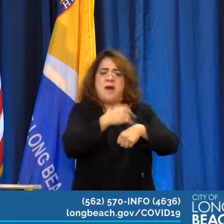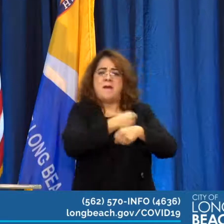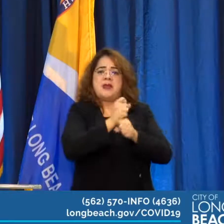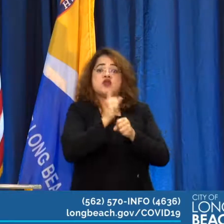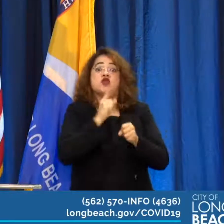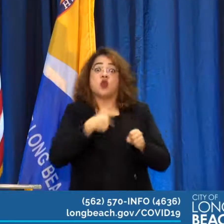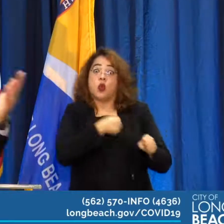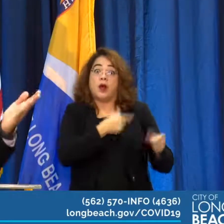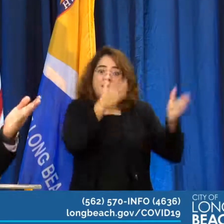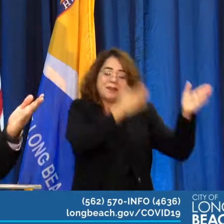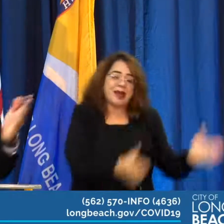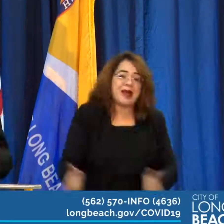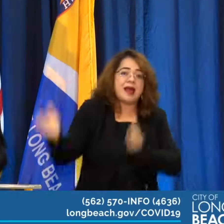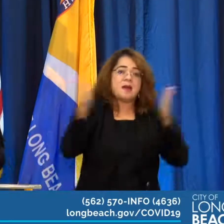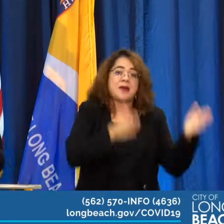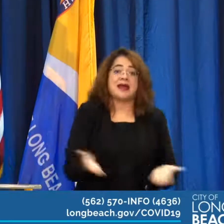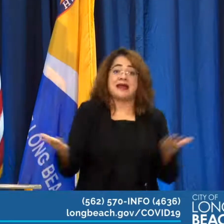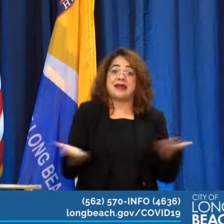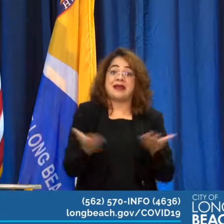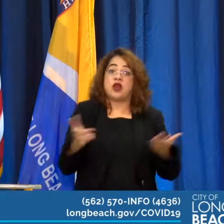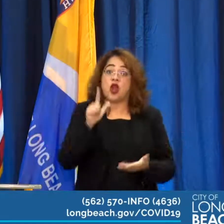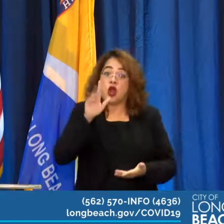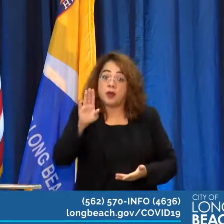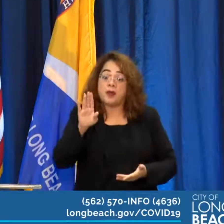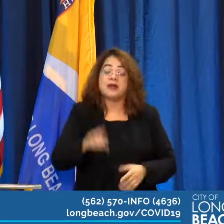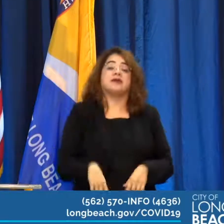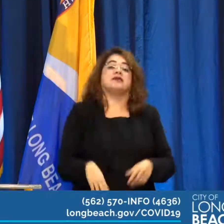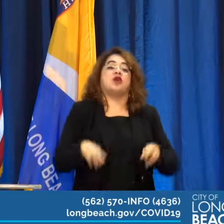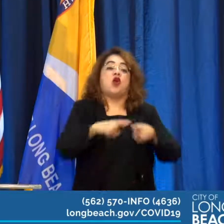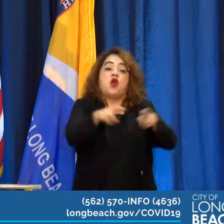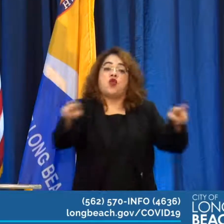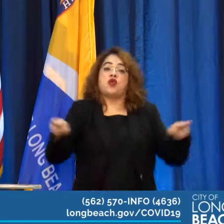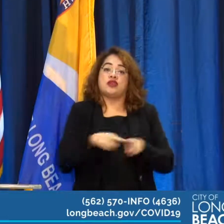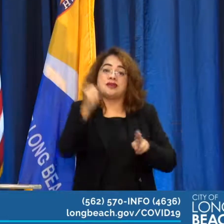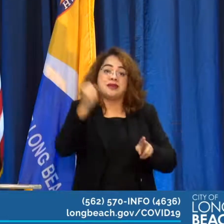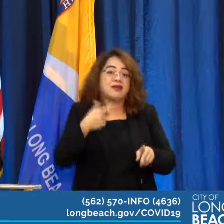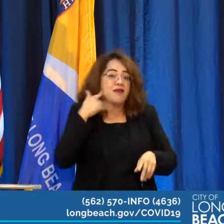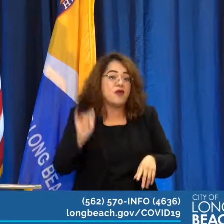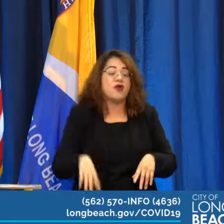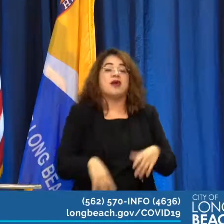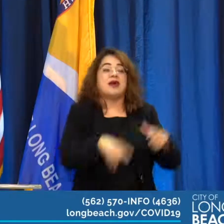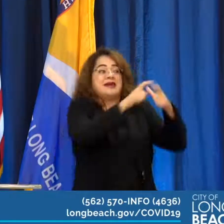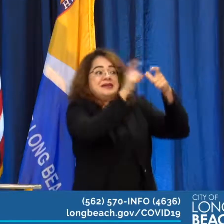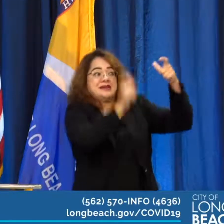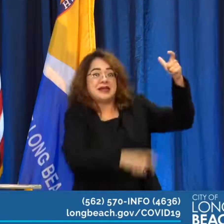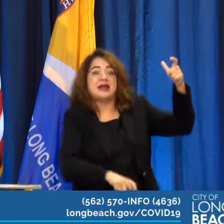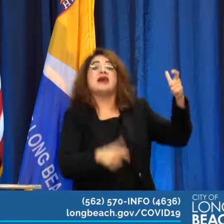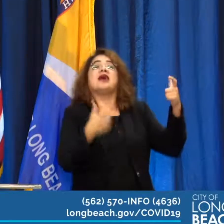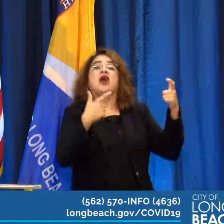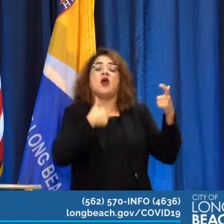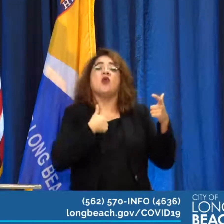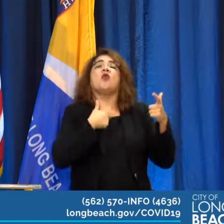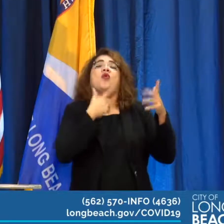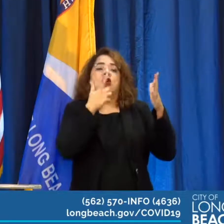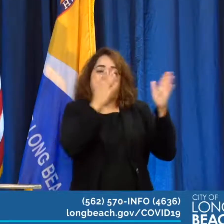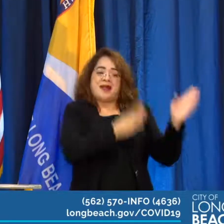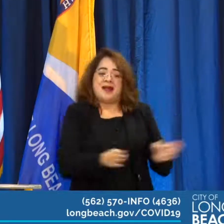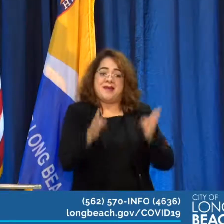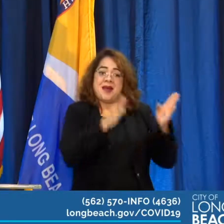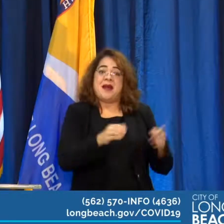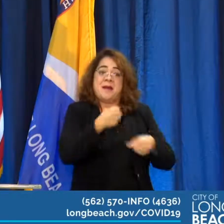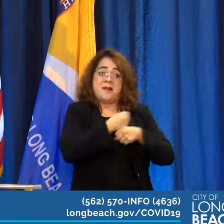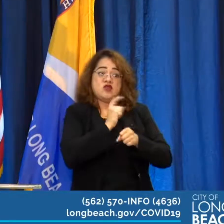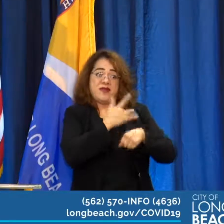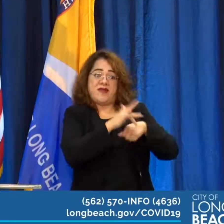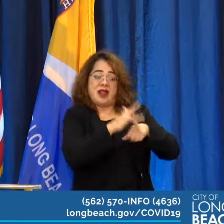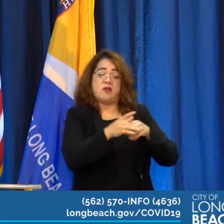county and at the state, is trying to restrict the spread and encourage the wearing